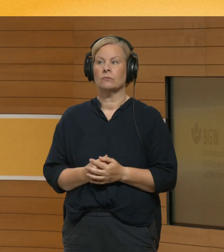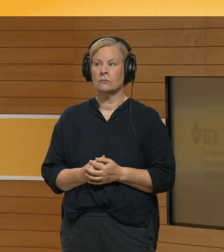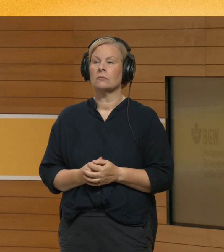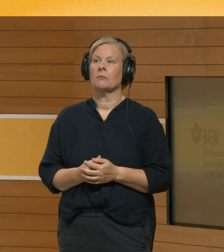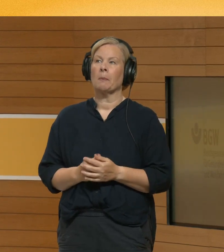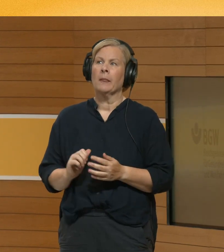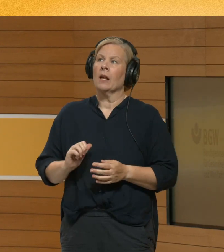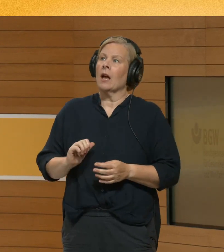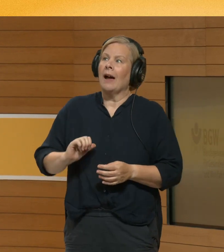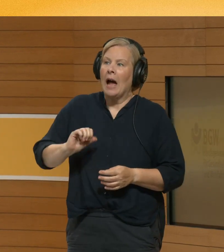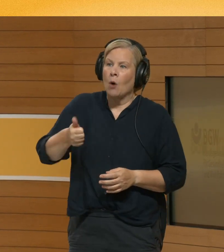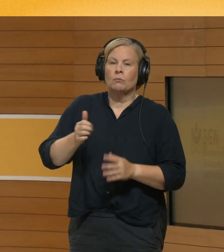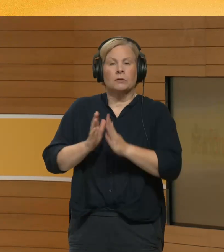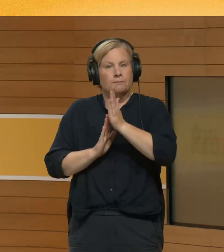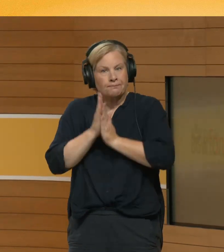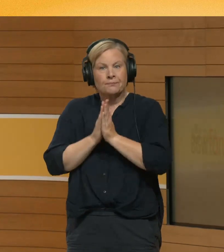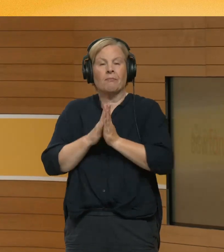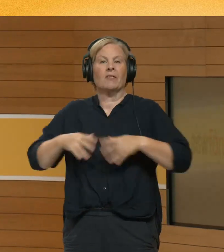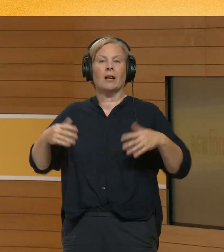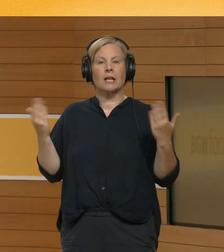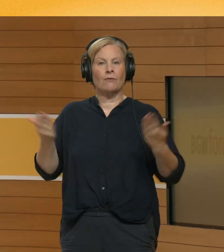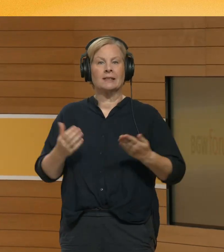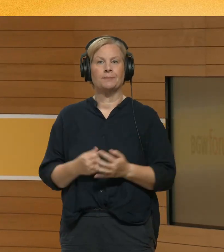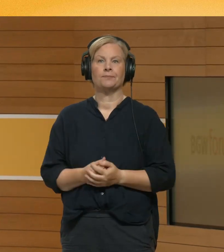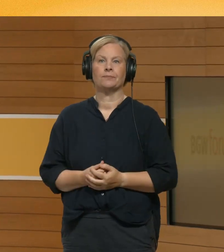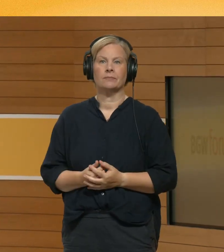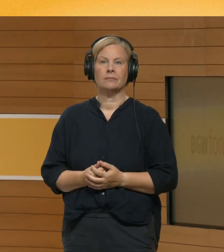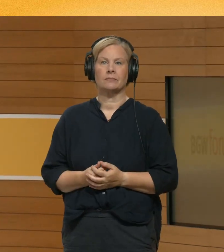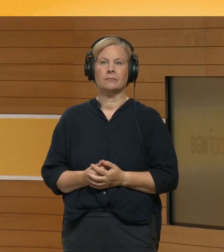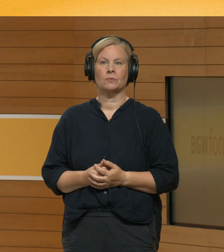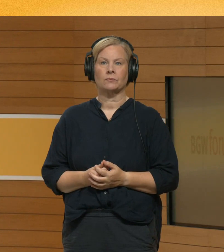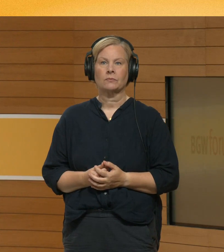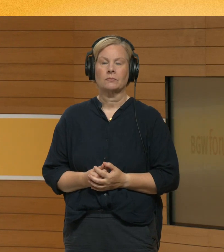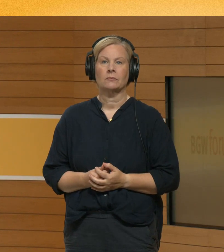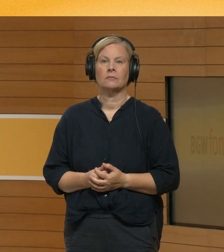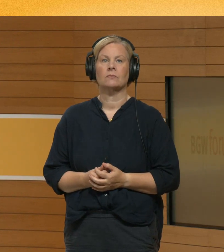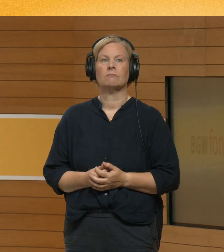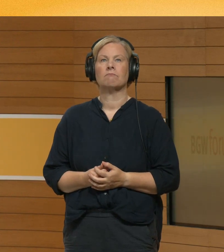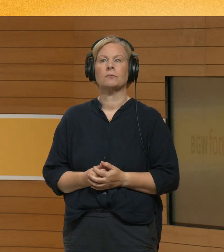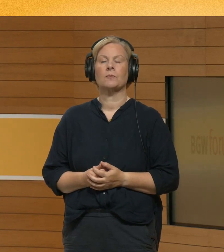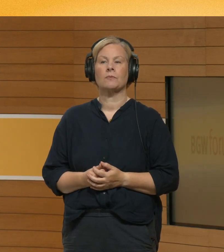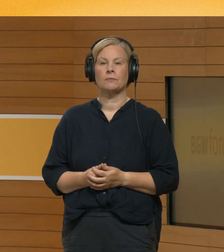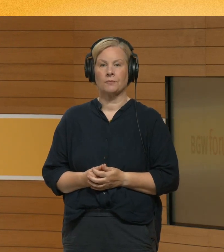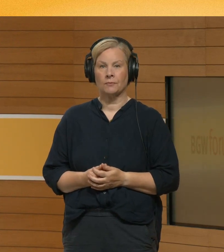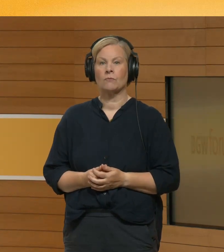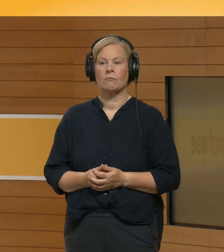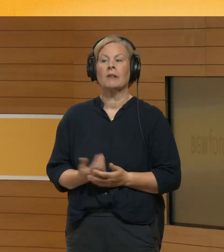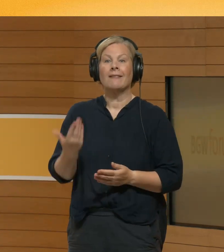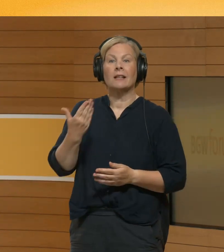part in the RN forecast study, which was the study right before, I would say, before Magnet for Europe